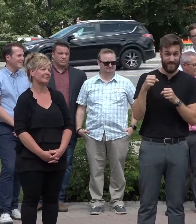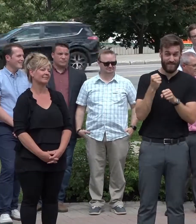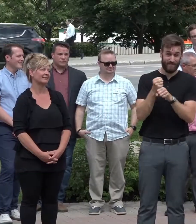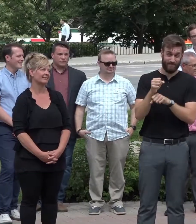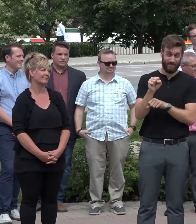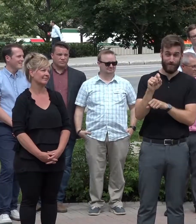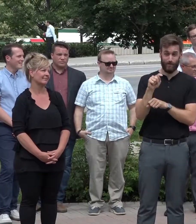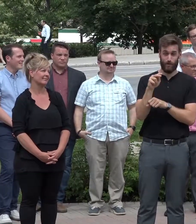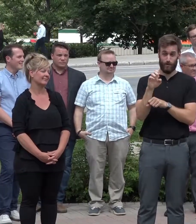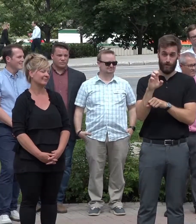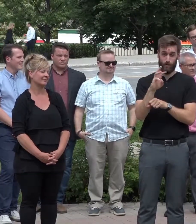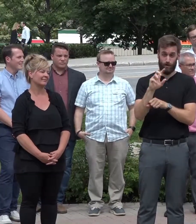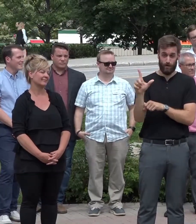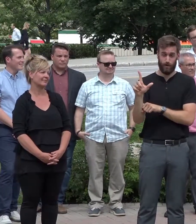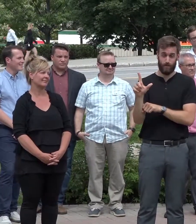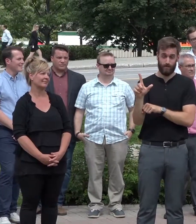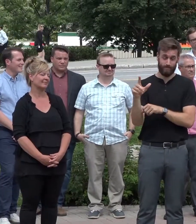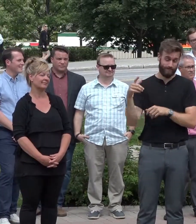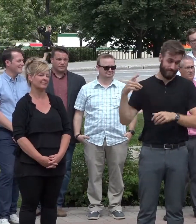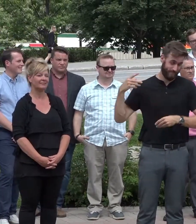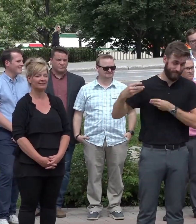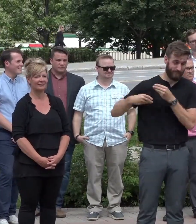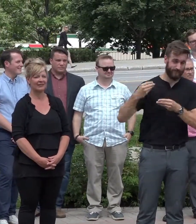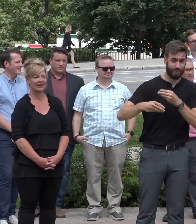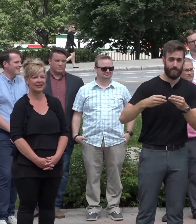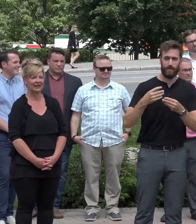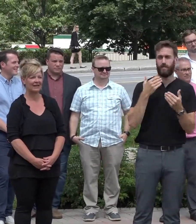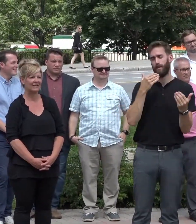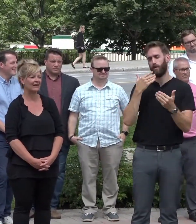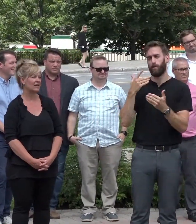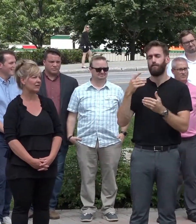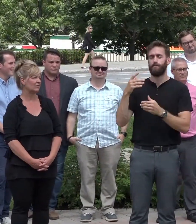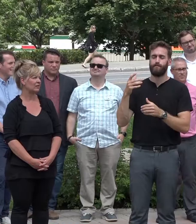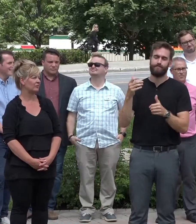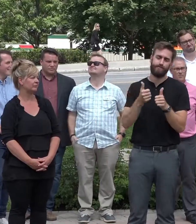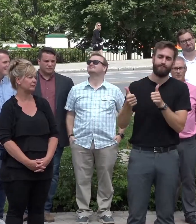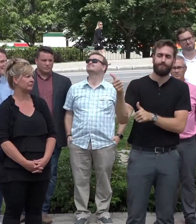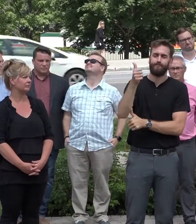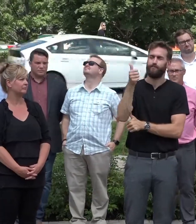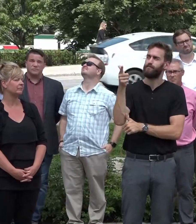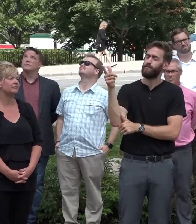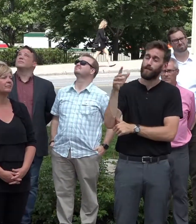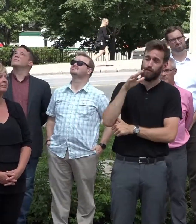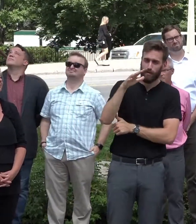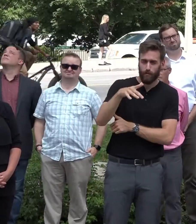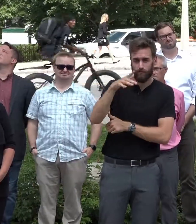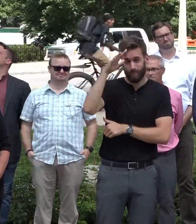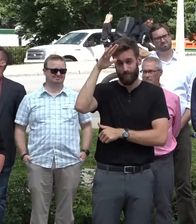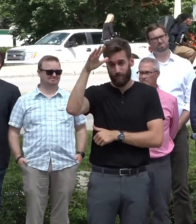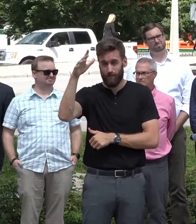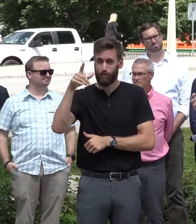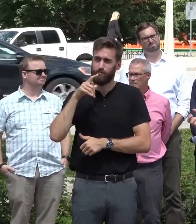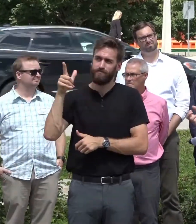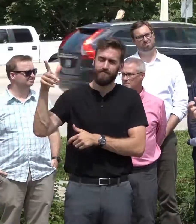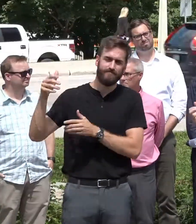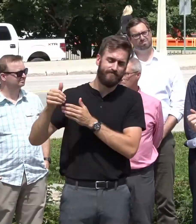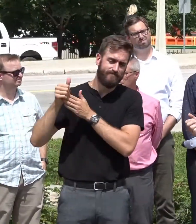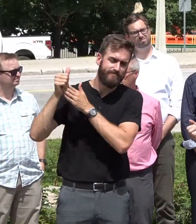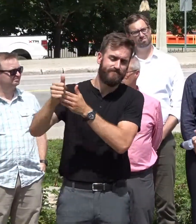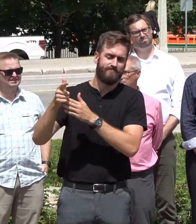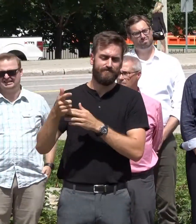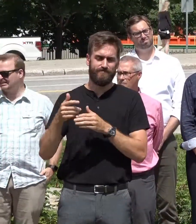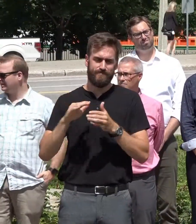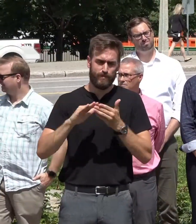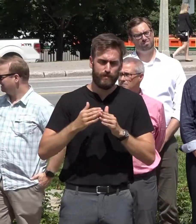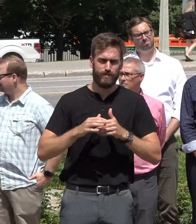Stonewall. Thank you to all of the elders, to all of the grandmothers, to all the grandfathers, the generation